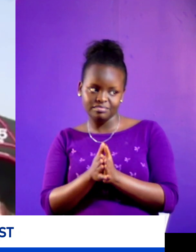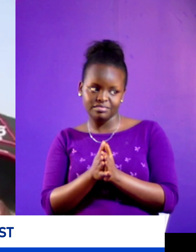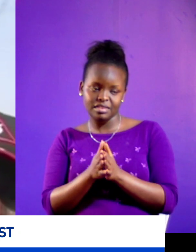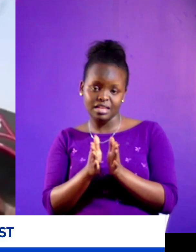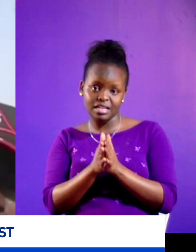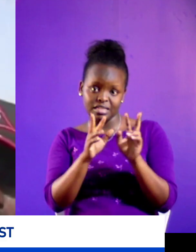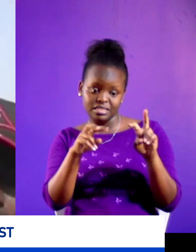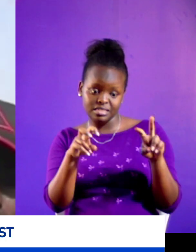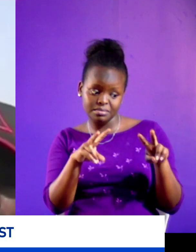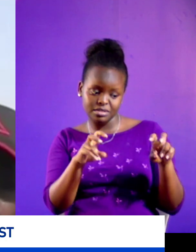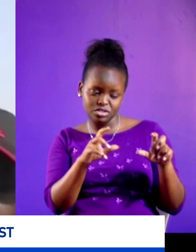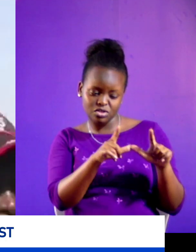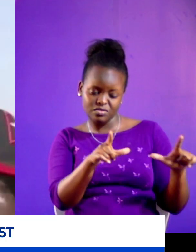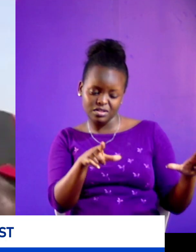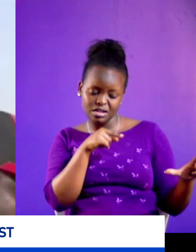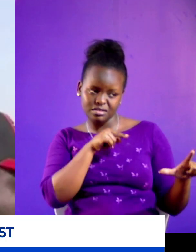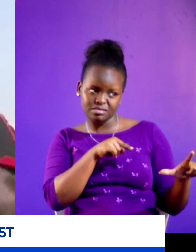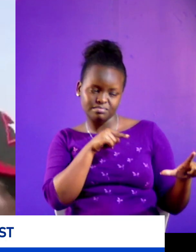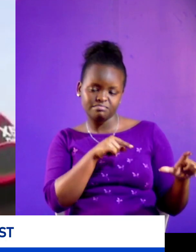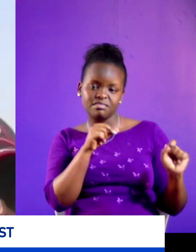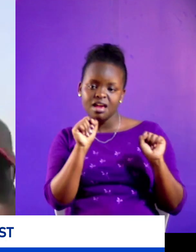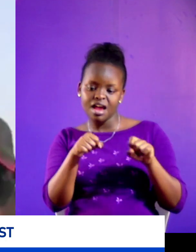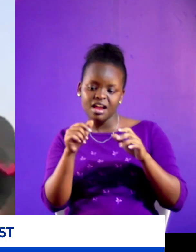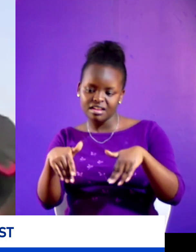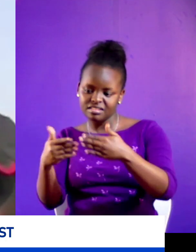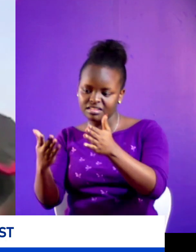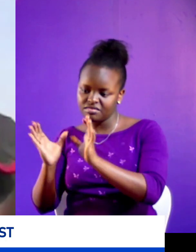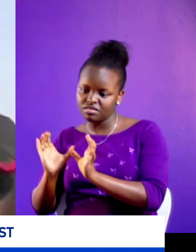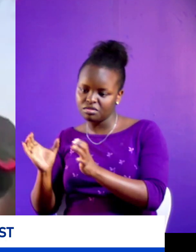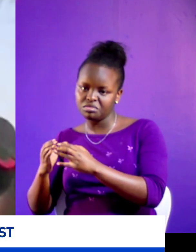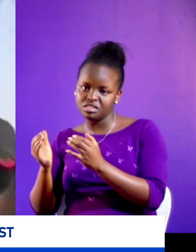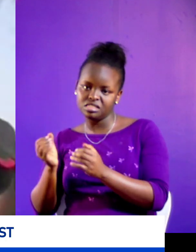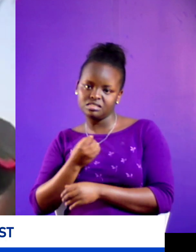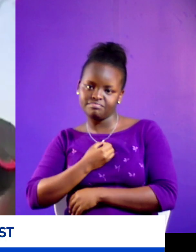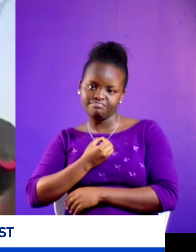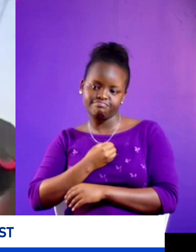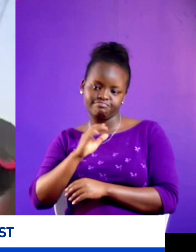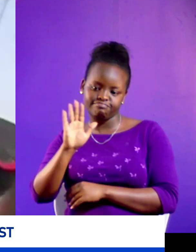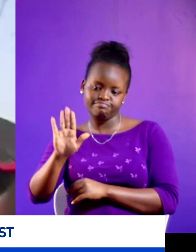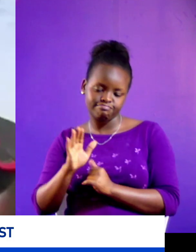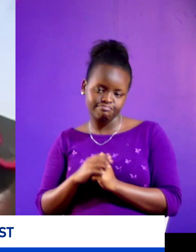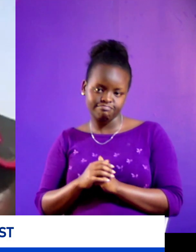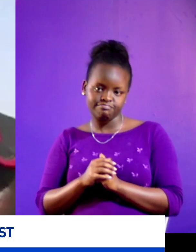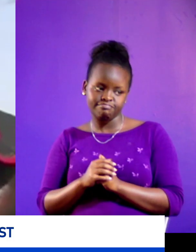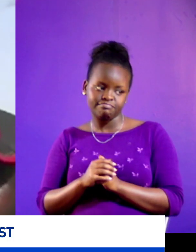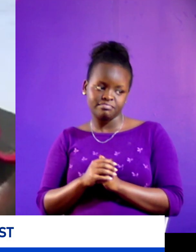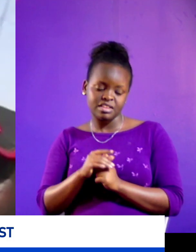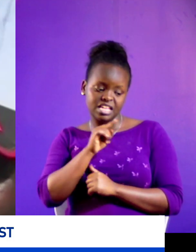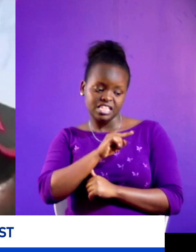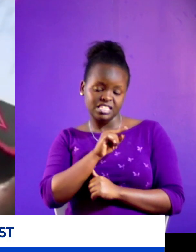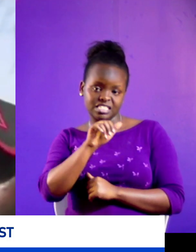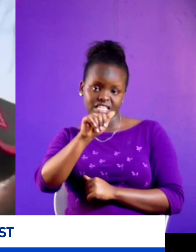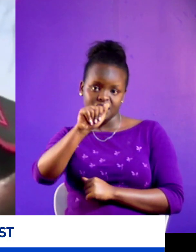tunaweza sasa kupatia community shamba yao. Na hii shamba ni ekari